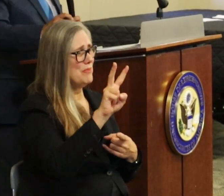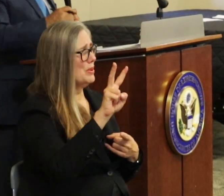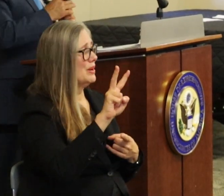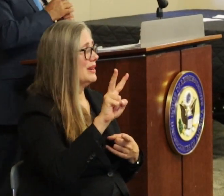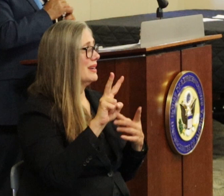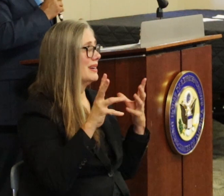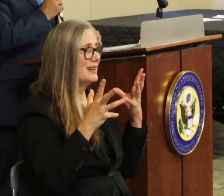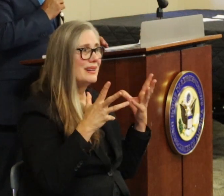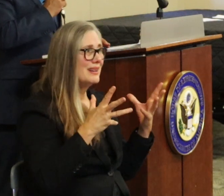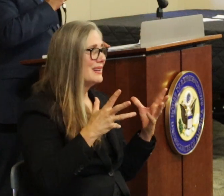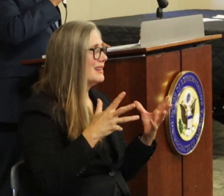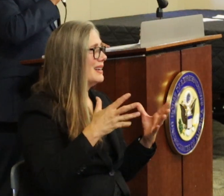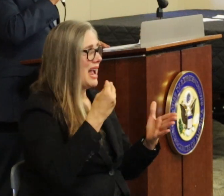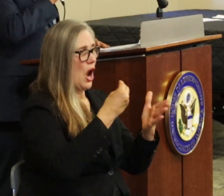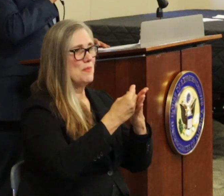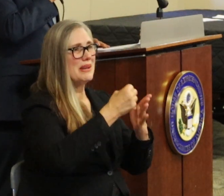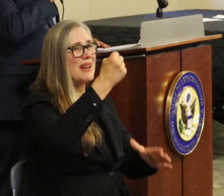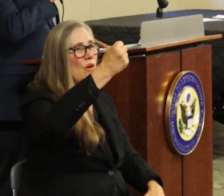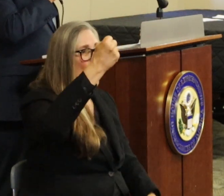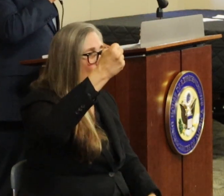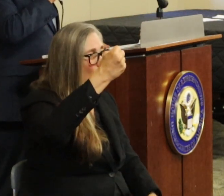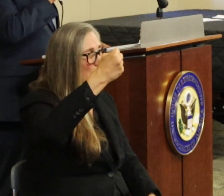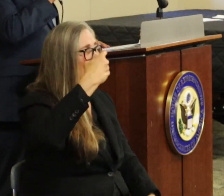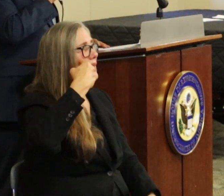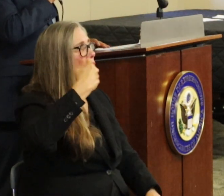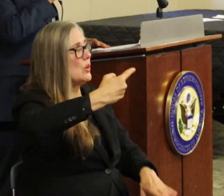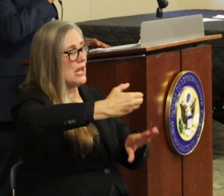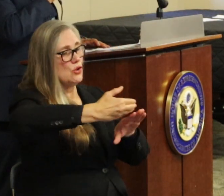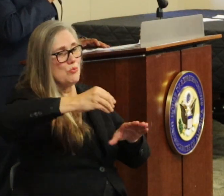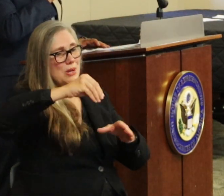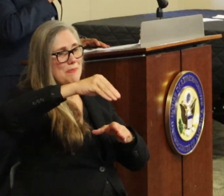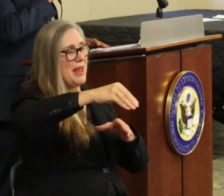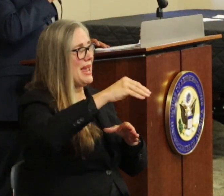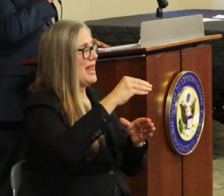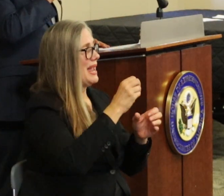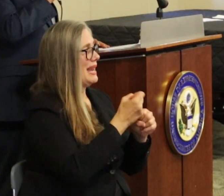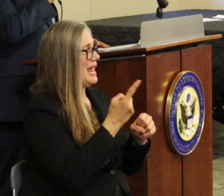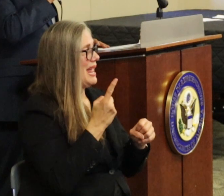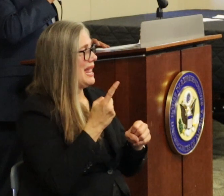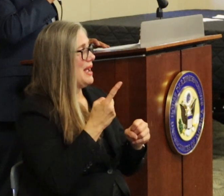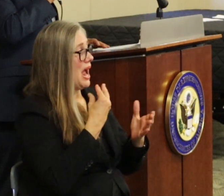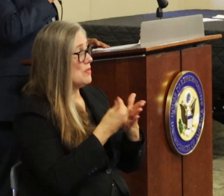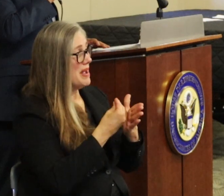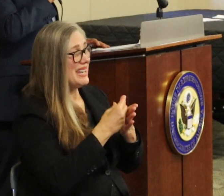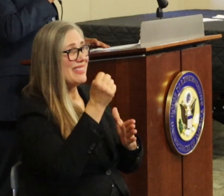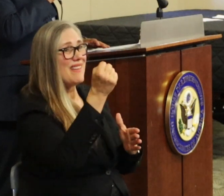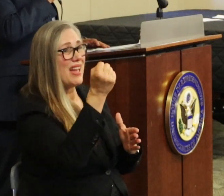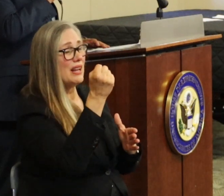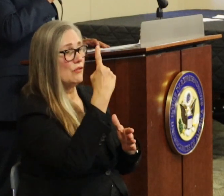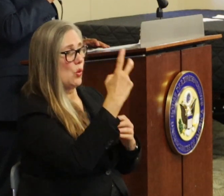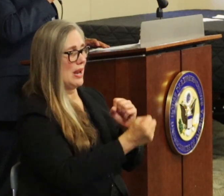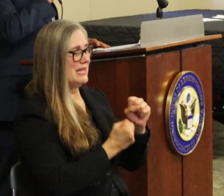mean, they've held our money for, we had prepaid taxes last year, so they've held our money for a year and a half, and they are telling